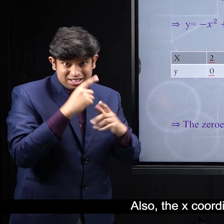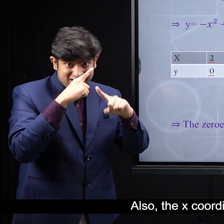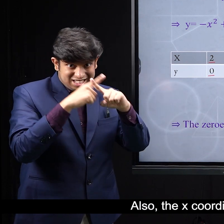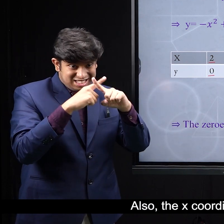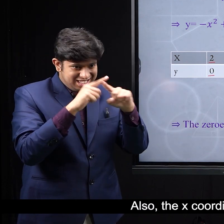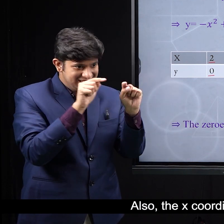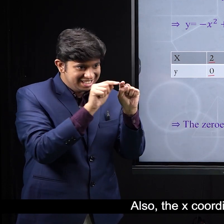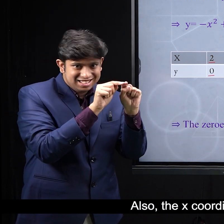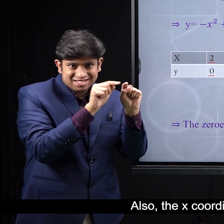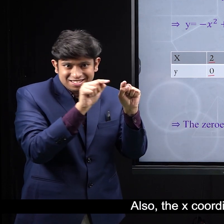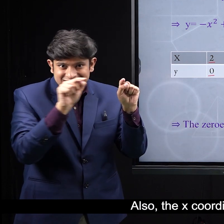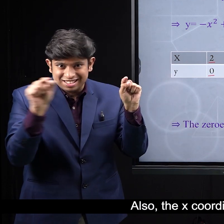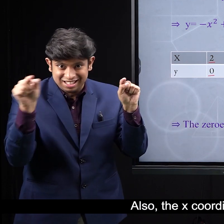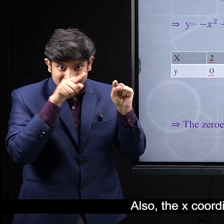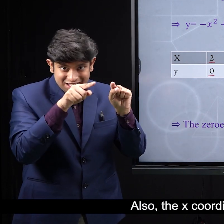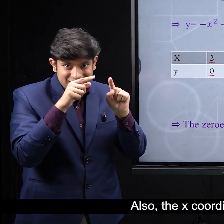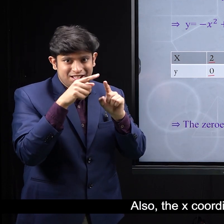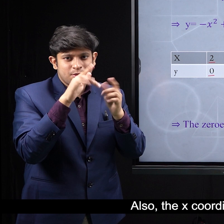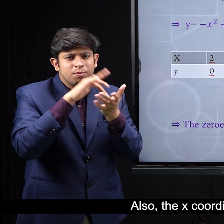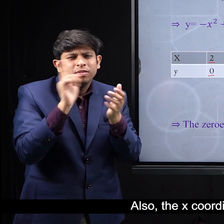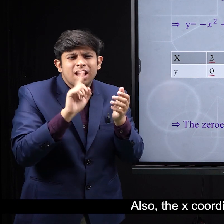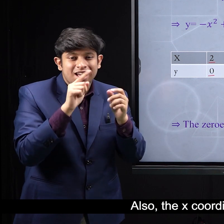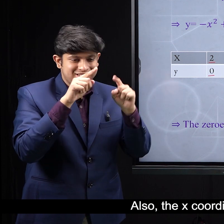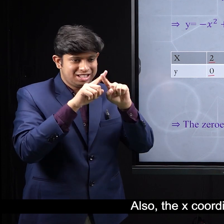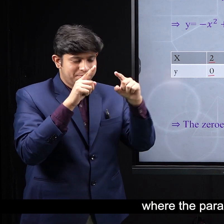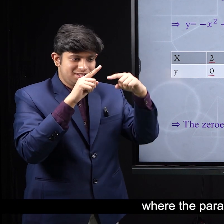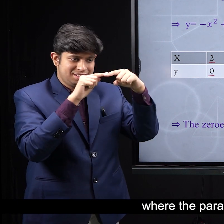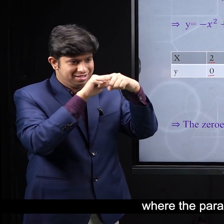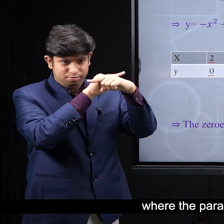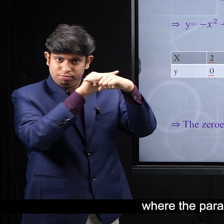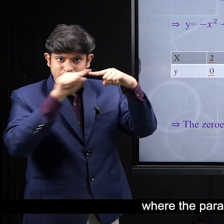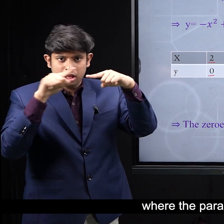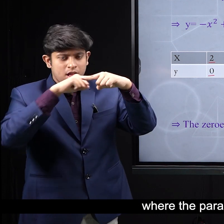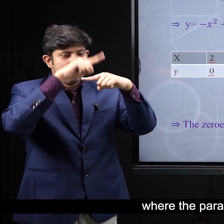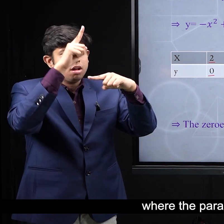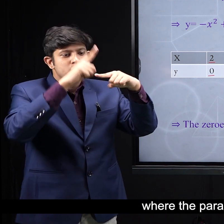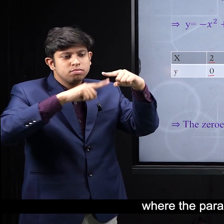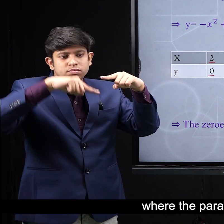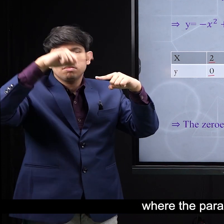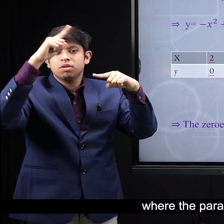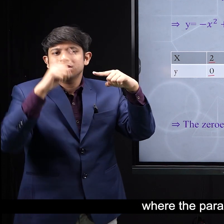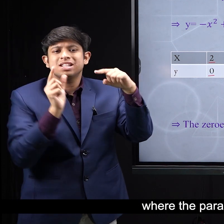Also, the x coordinates of the quadratic polynomial where the parabola formed intersect the x axis.